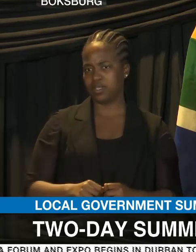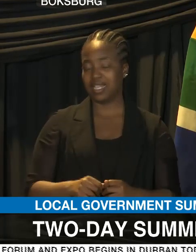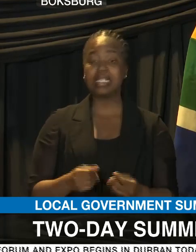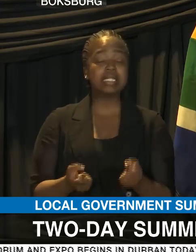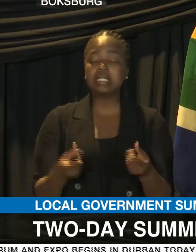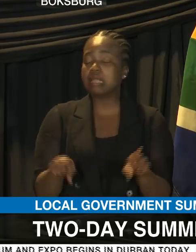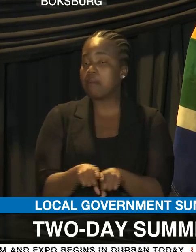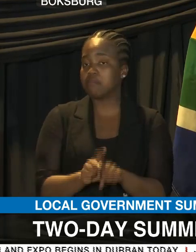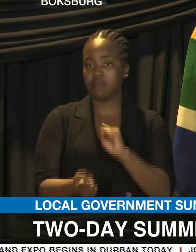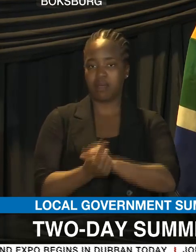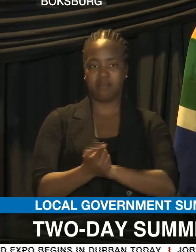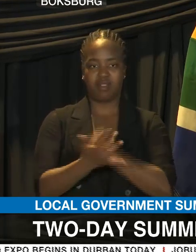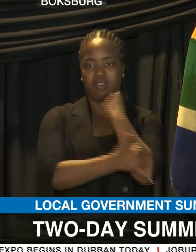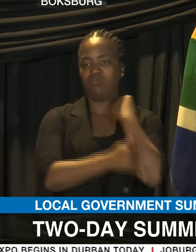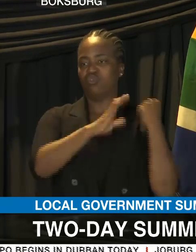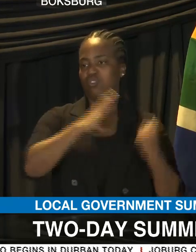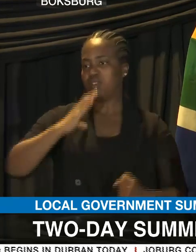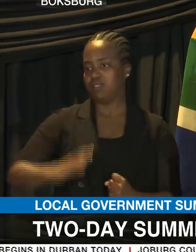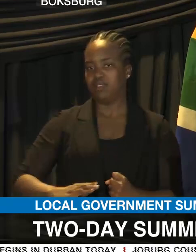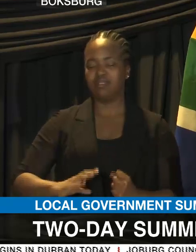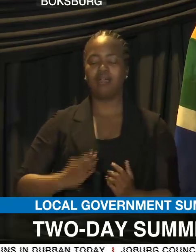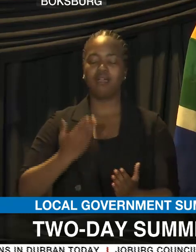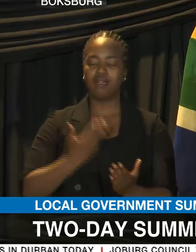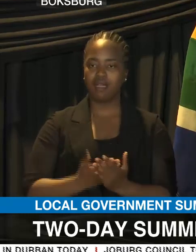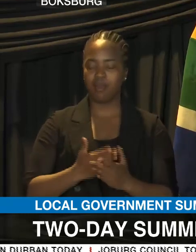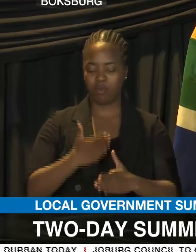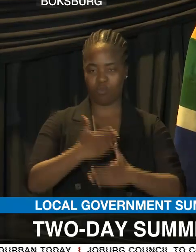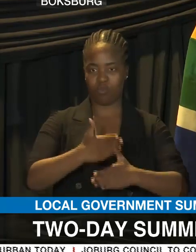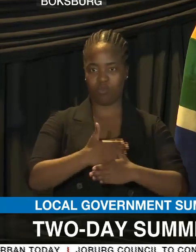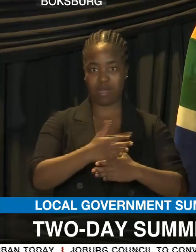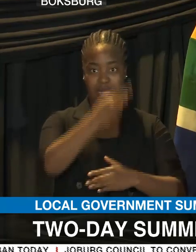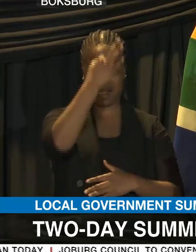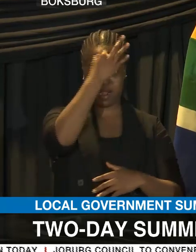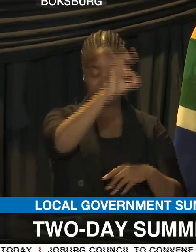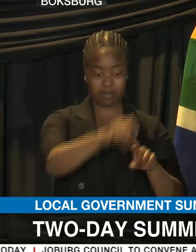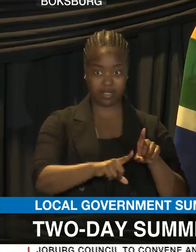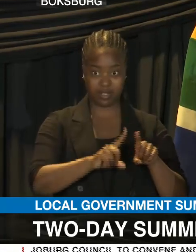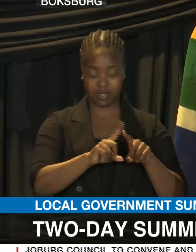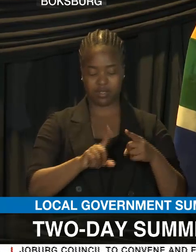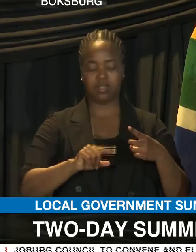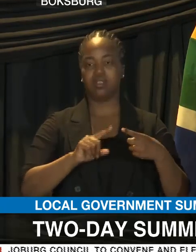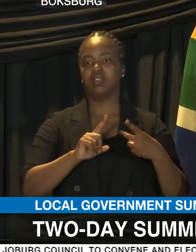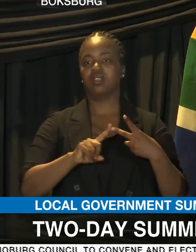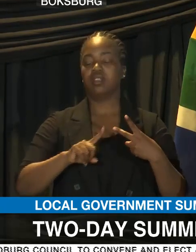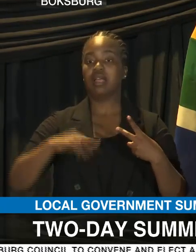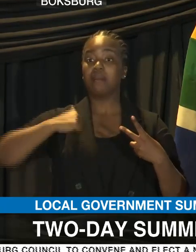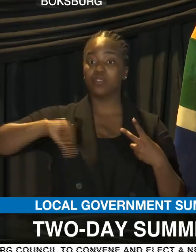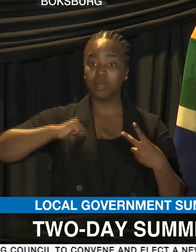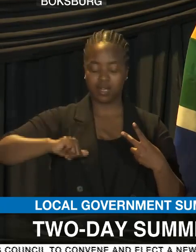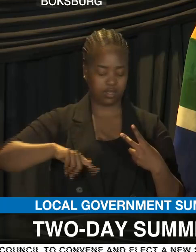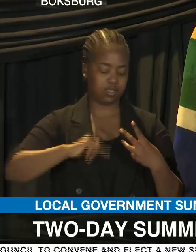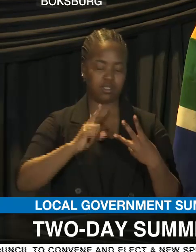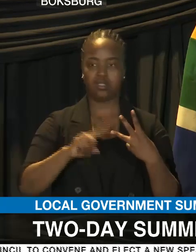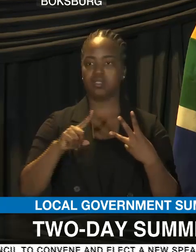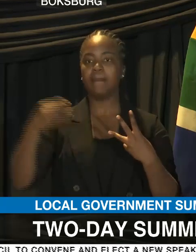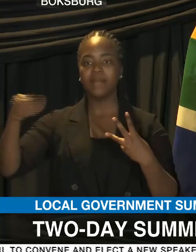in China as well. They were able to work hand in hand with local private sector,